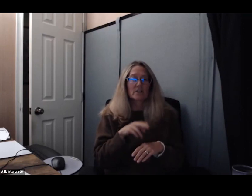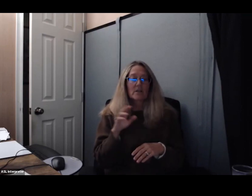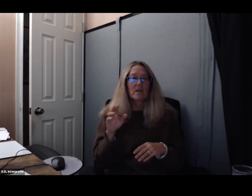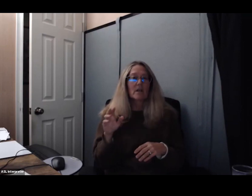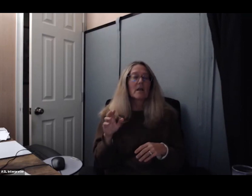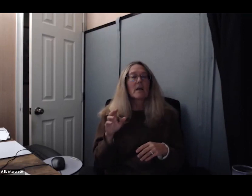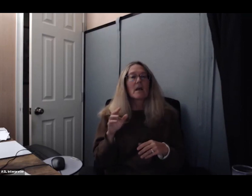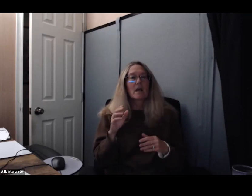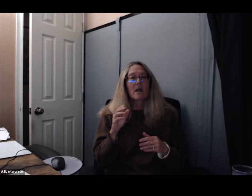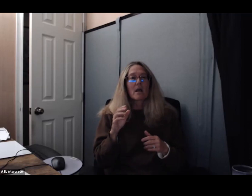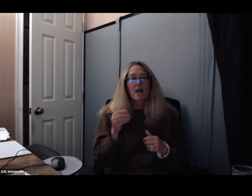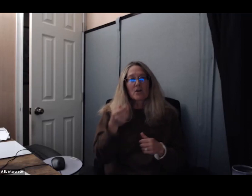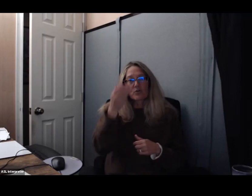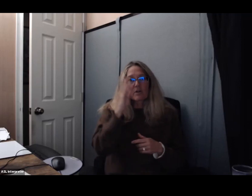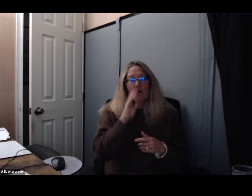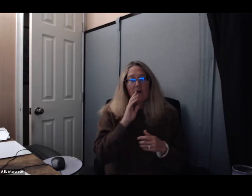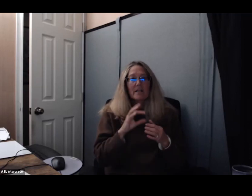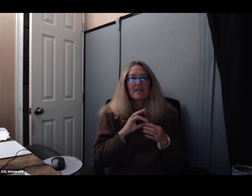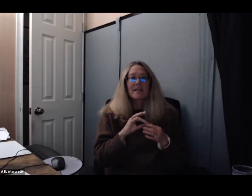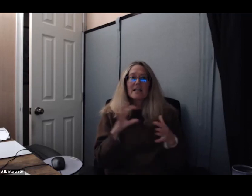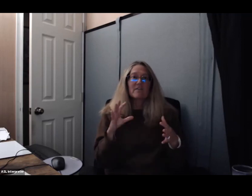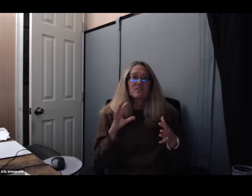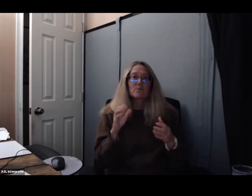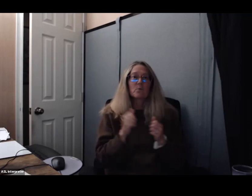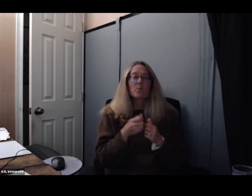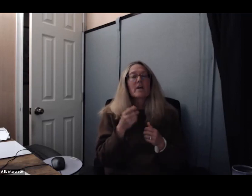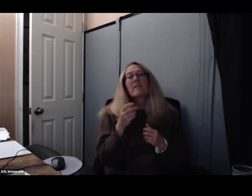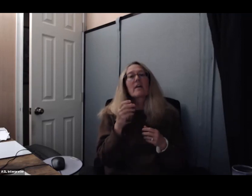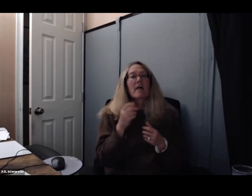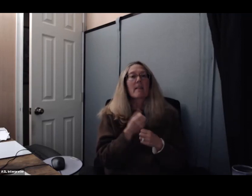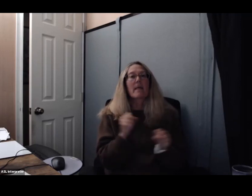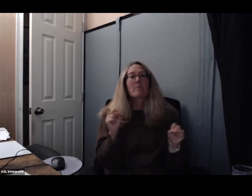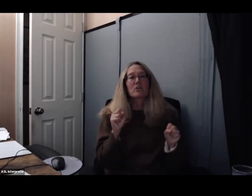God, indivisible, with liberty and justice for all.